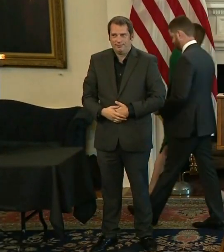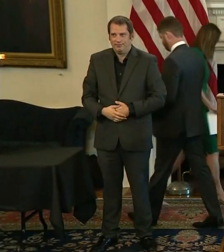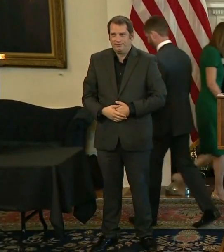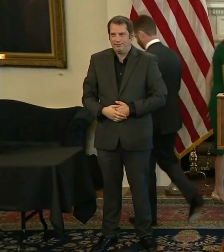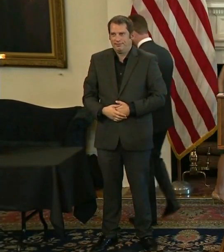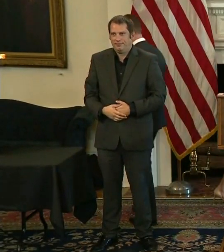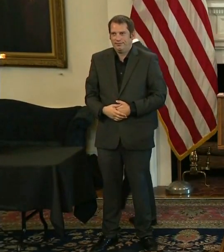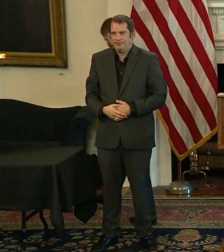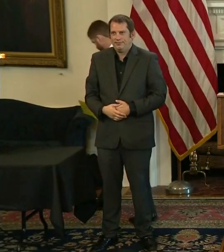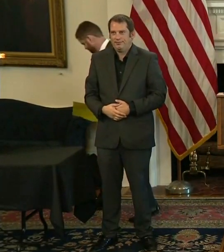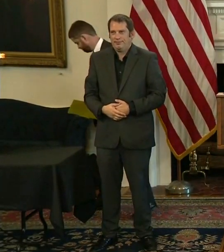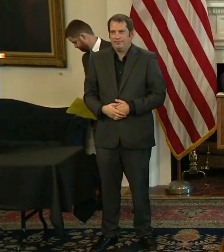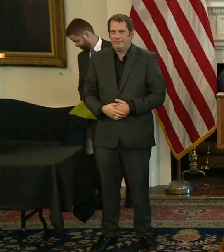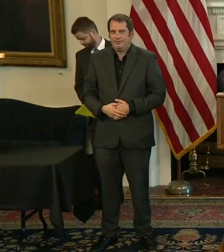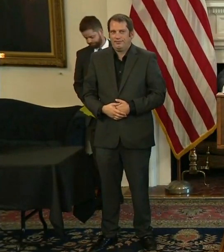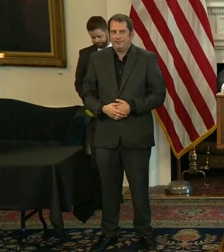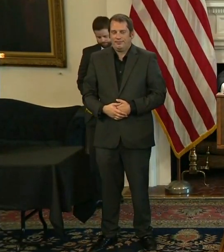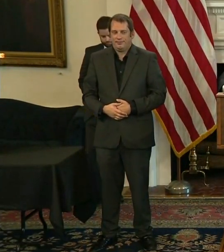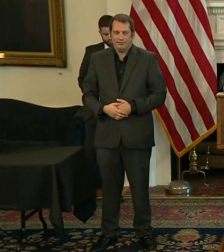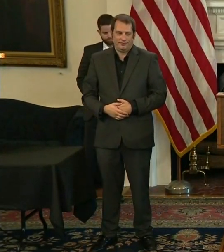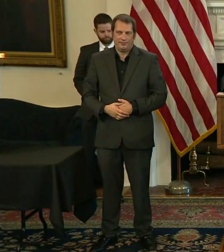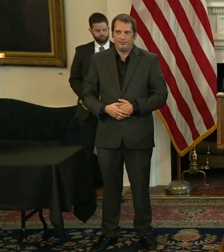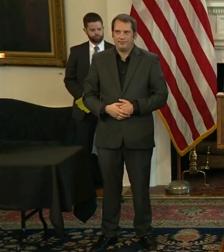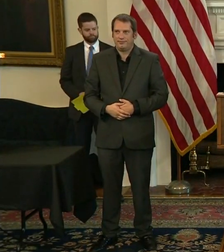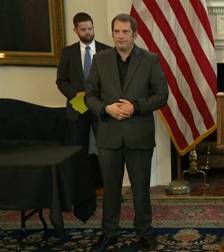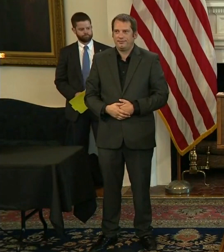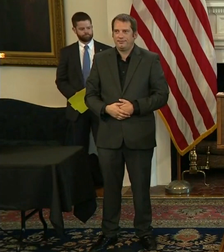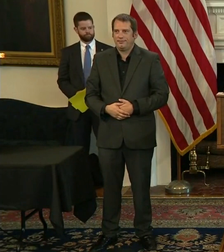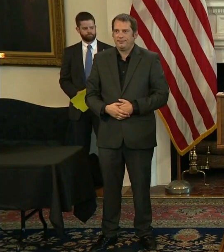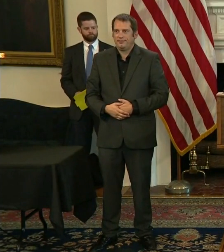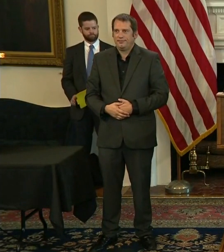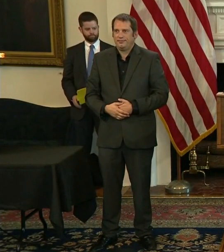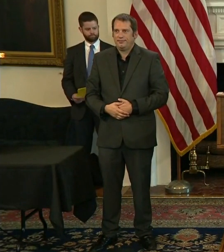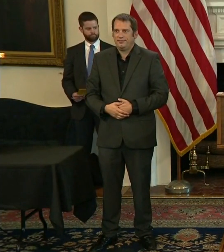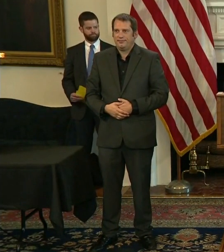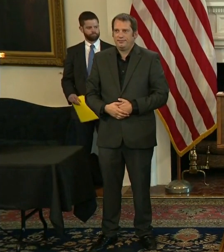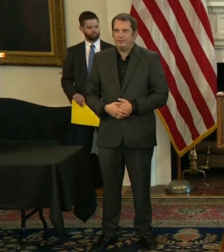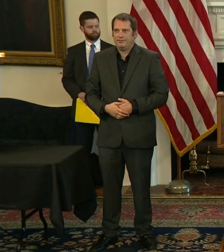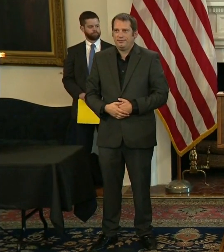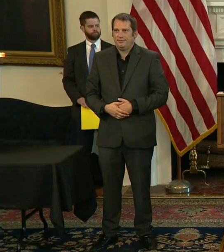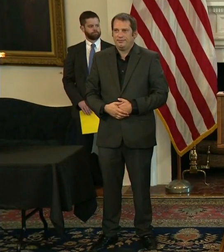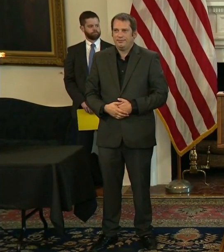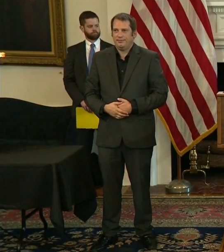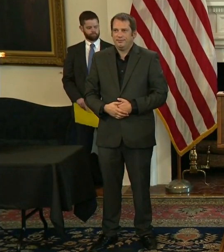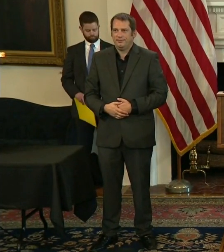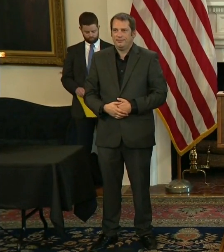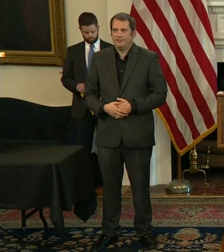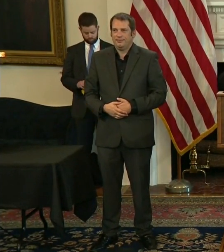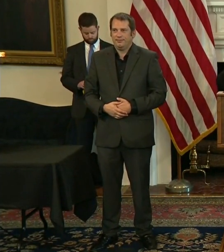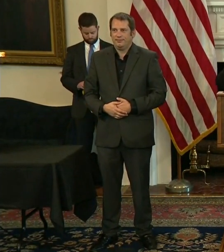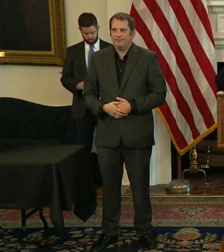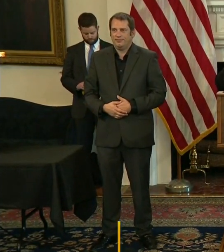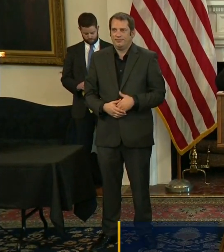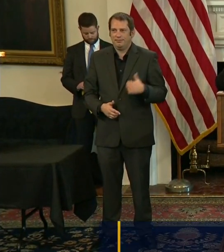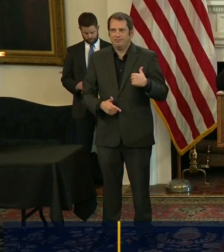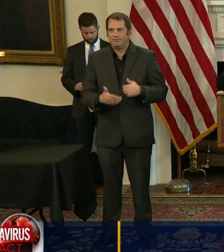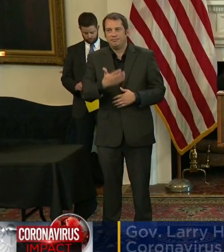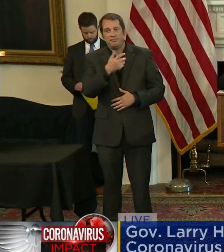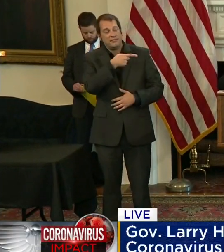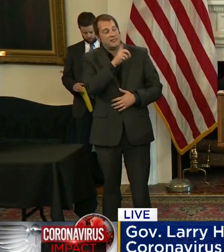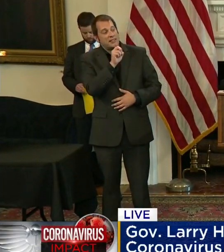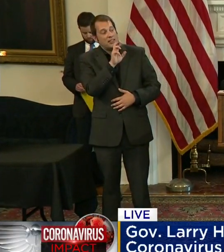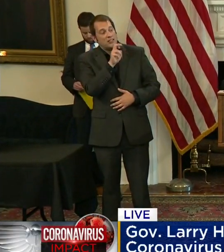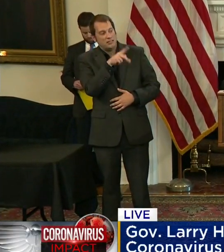Well, I want to thank you, Special Agent Pickle, very much for joining us here today. And again, I want to thank